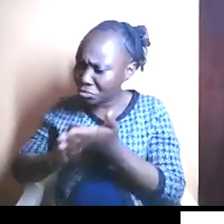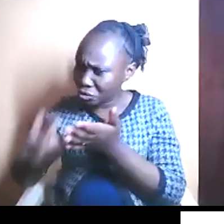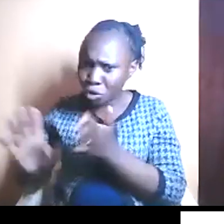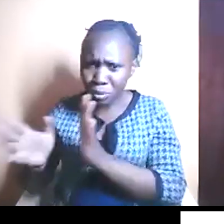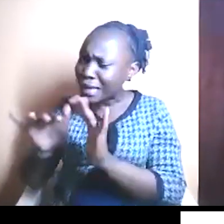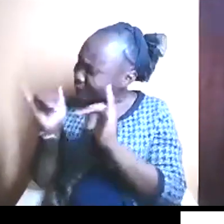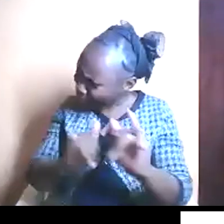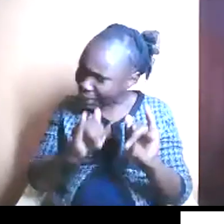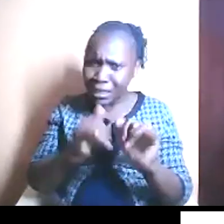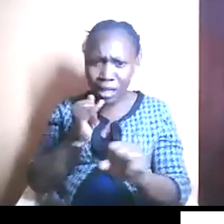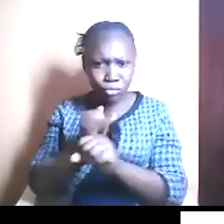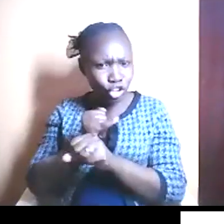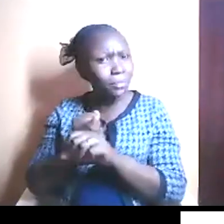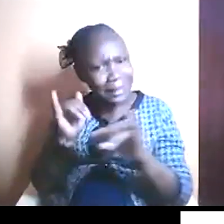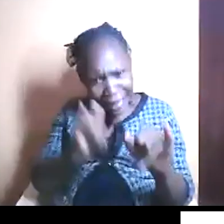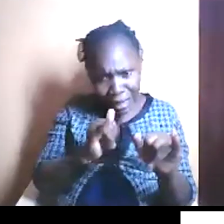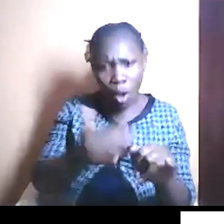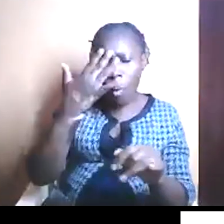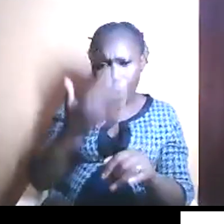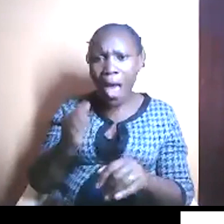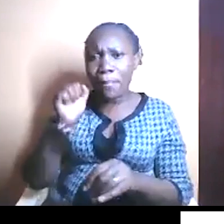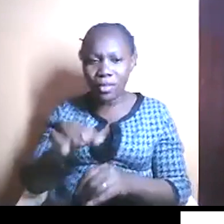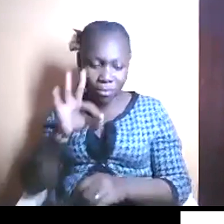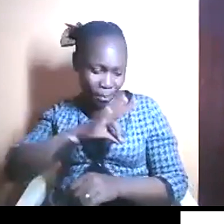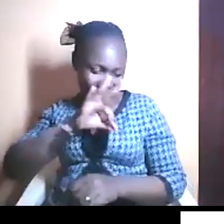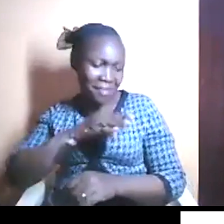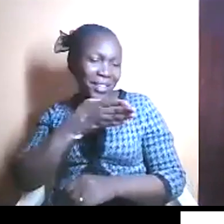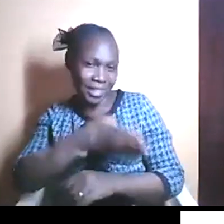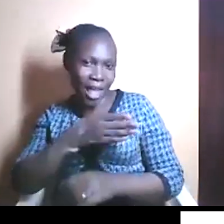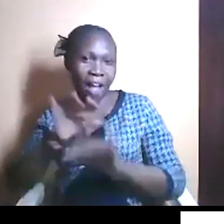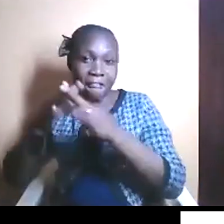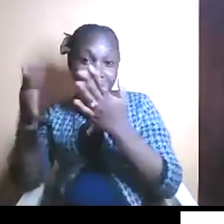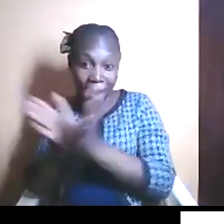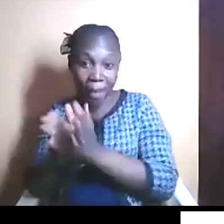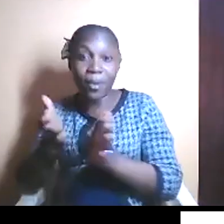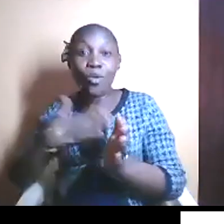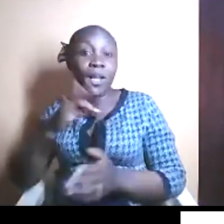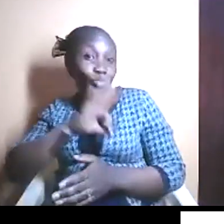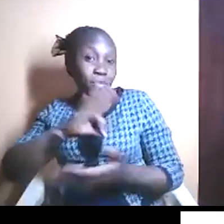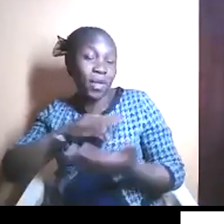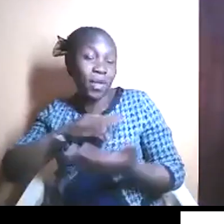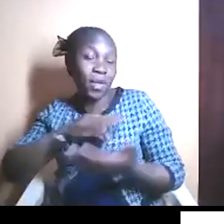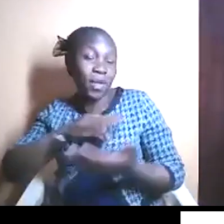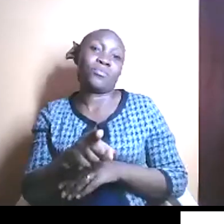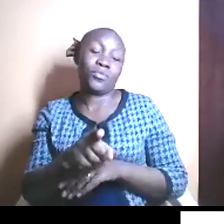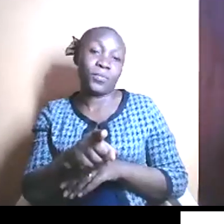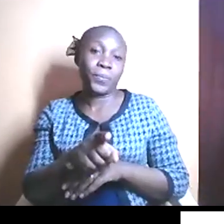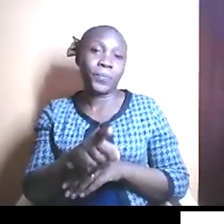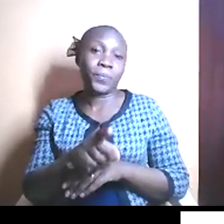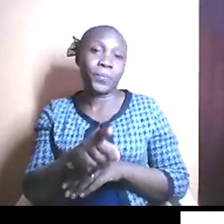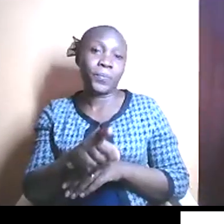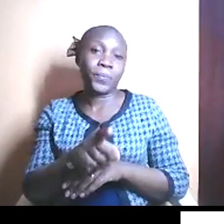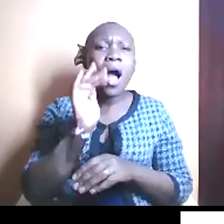can benefit from you directly, So for example, is it possible to have